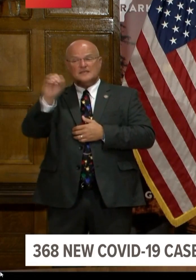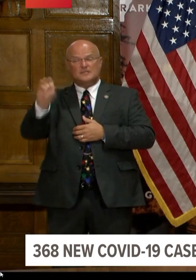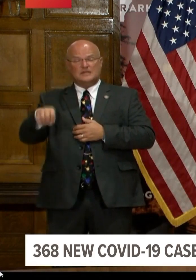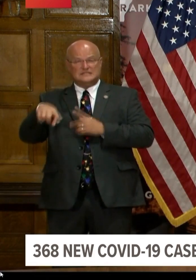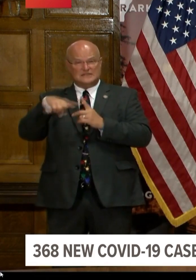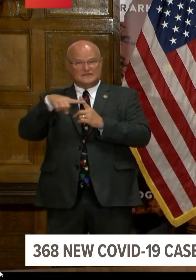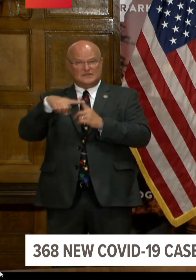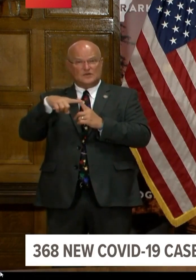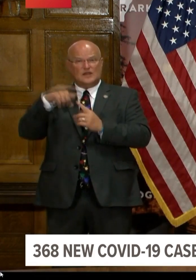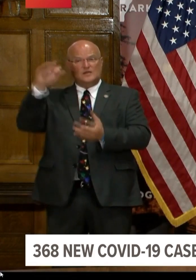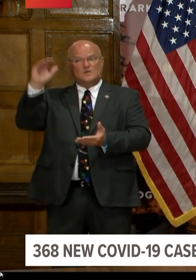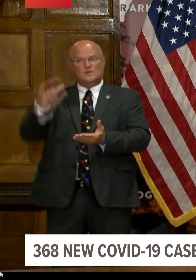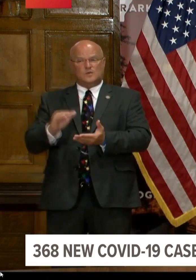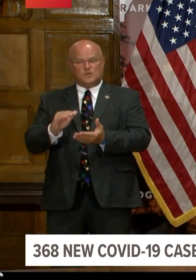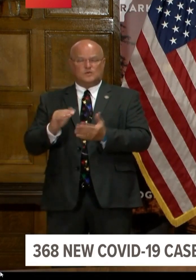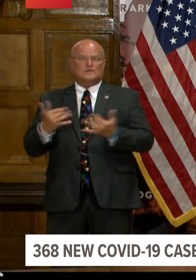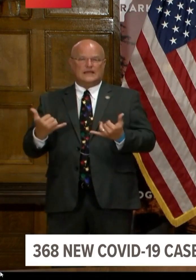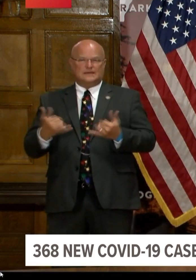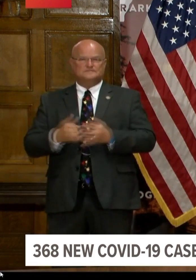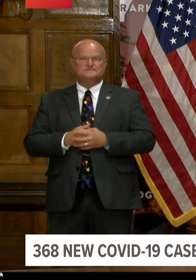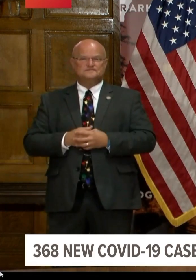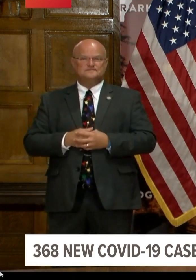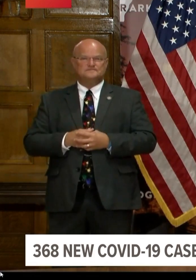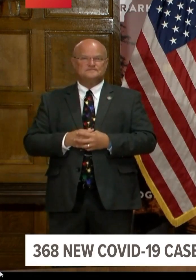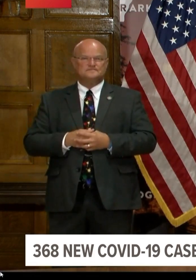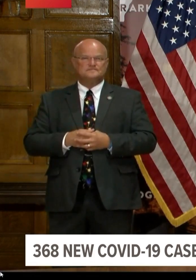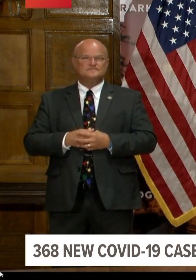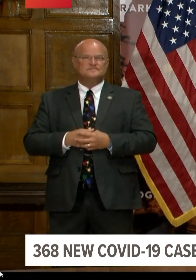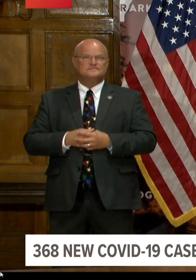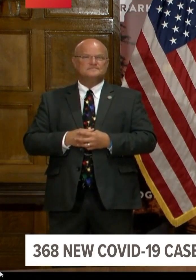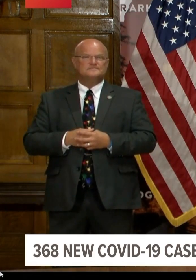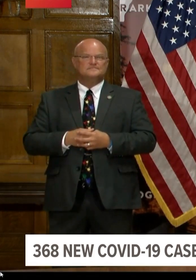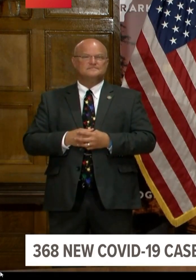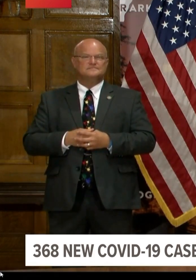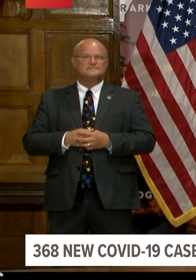positivity rate decline marginally. Thank you.